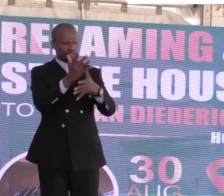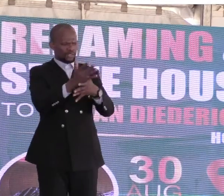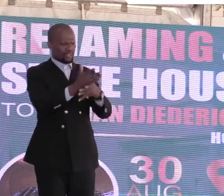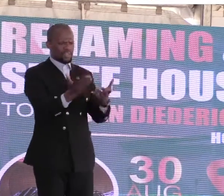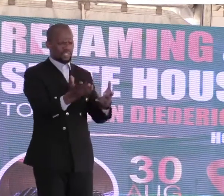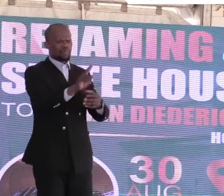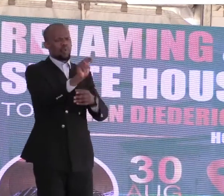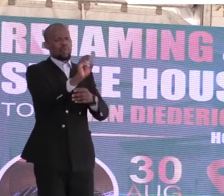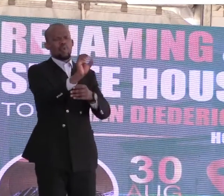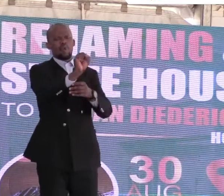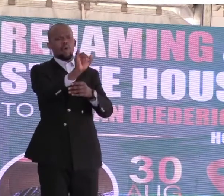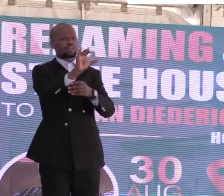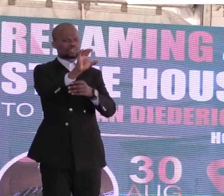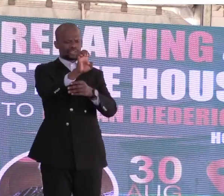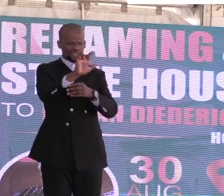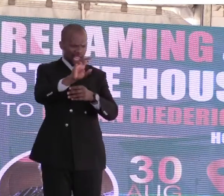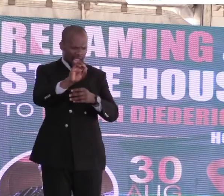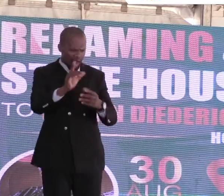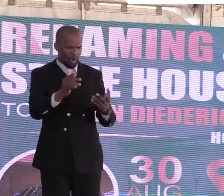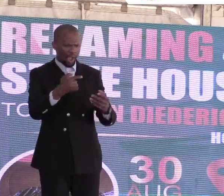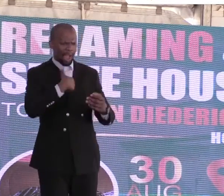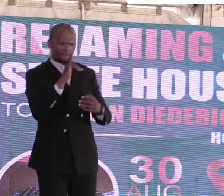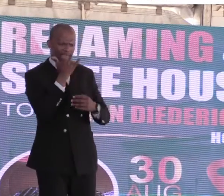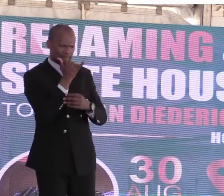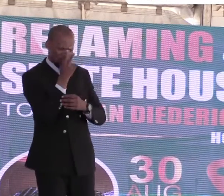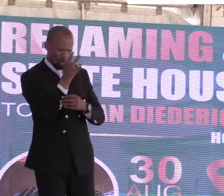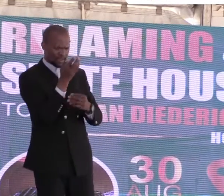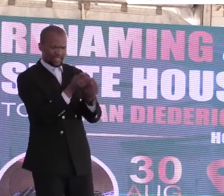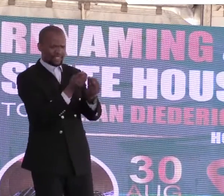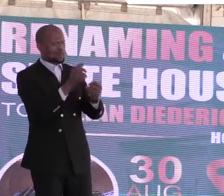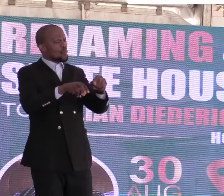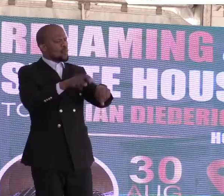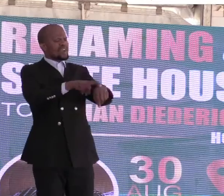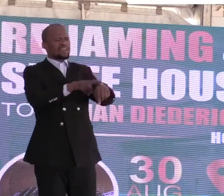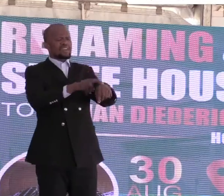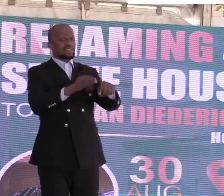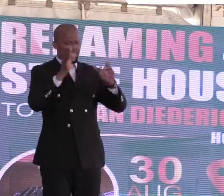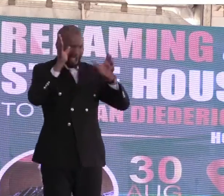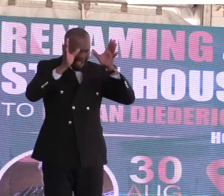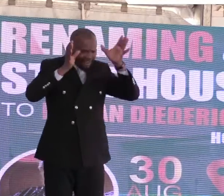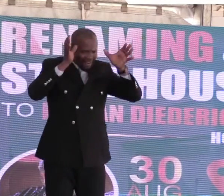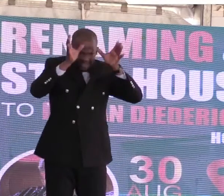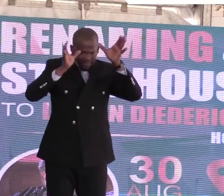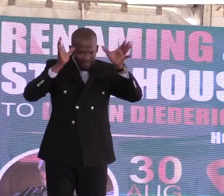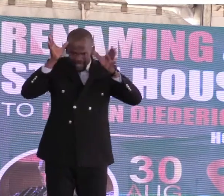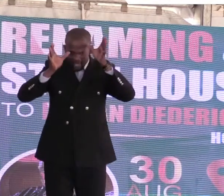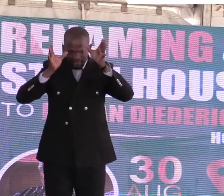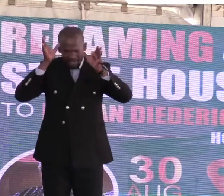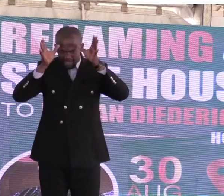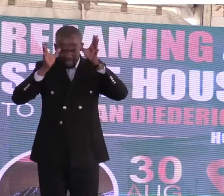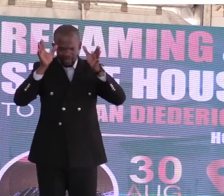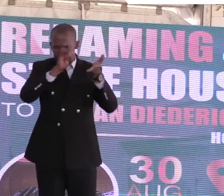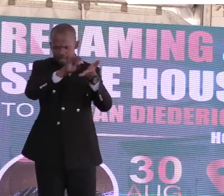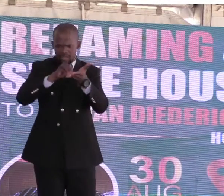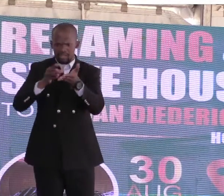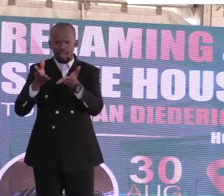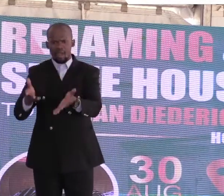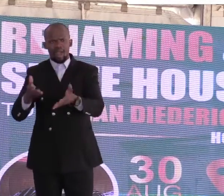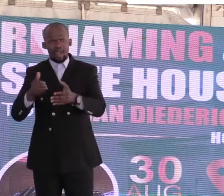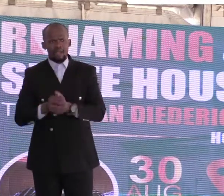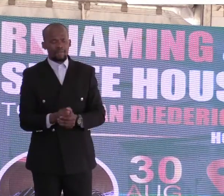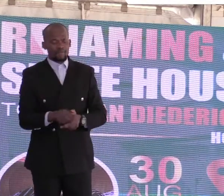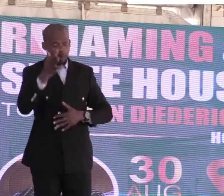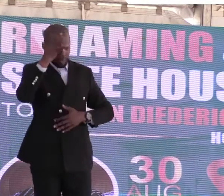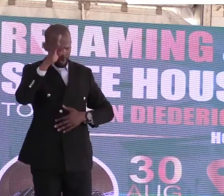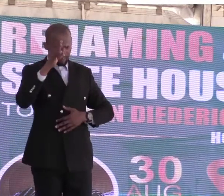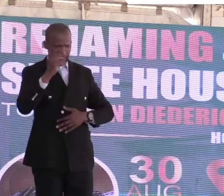others, doing those graphics. We're quite happy with that. We need more of those creatives to come forward, and government must find